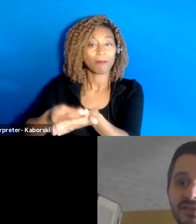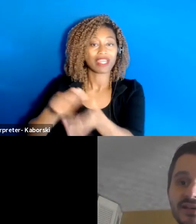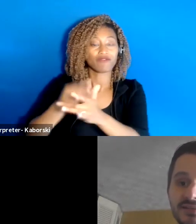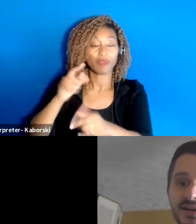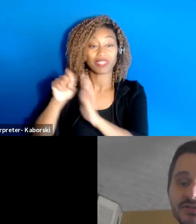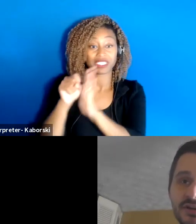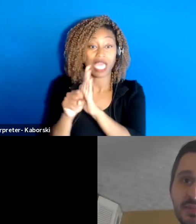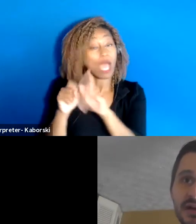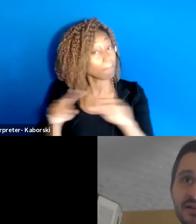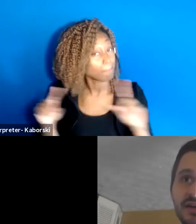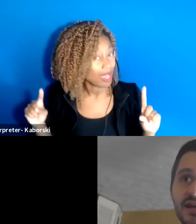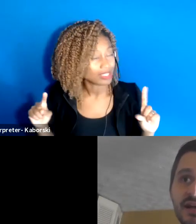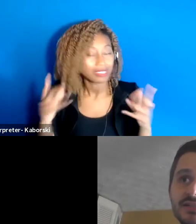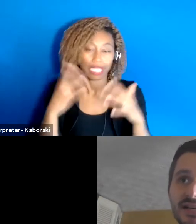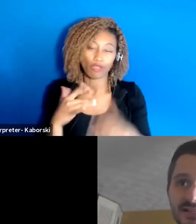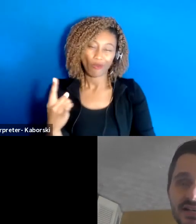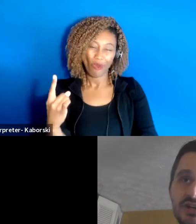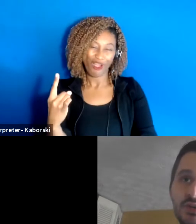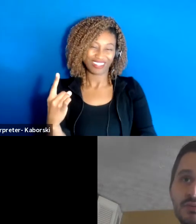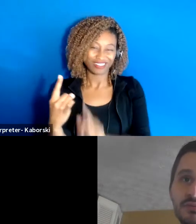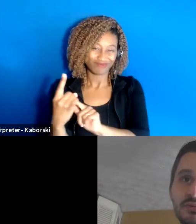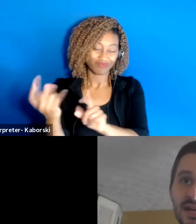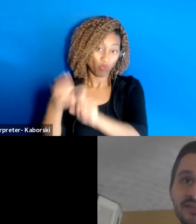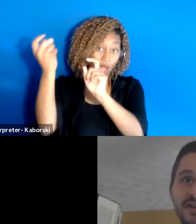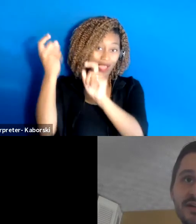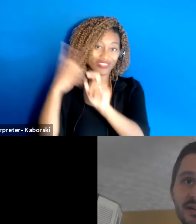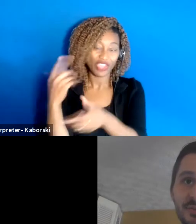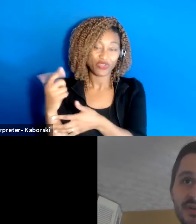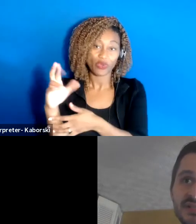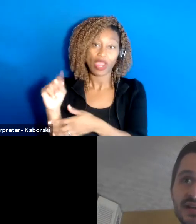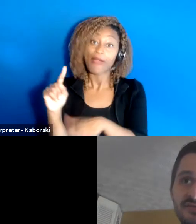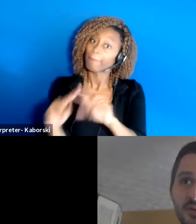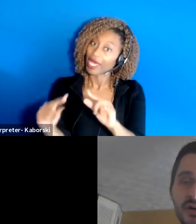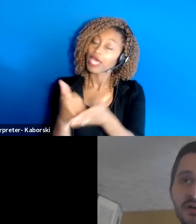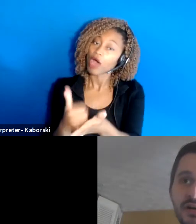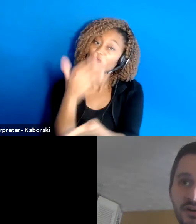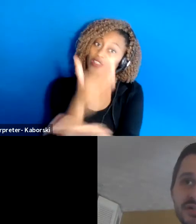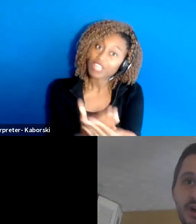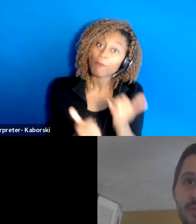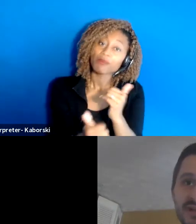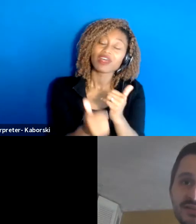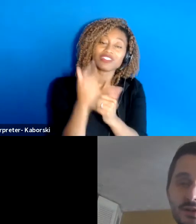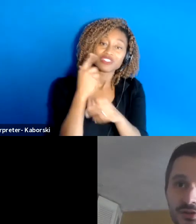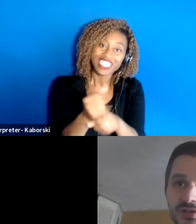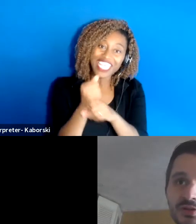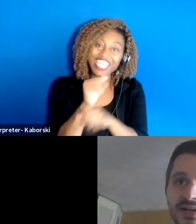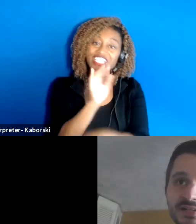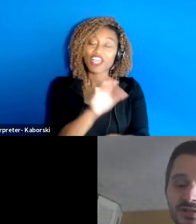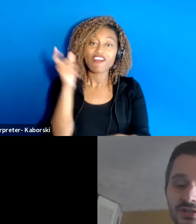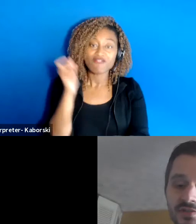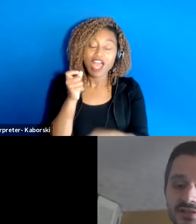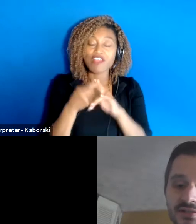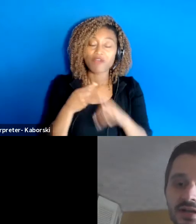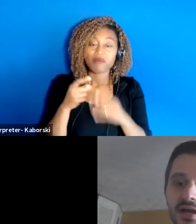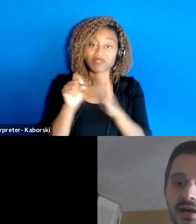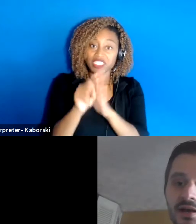chunk of the Centers for Independent Living to continue getting funded through the state for nursing home and institutional